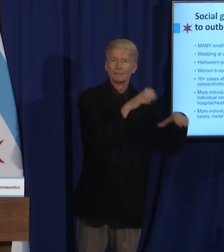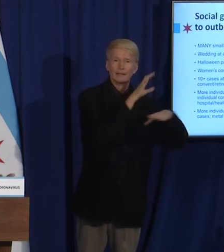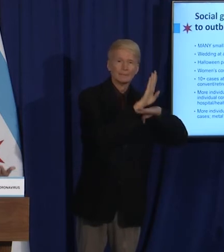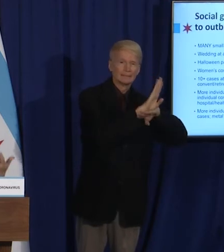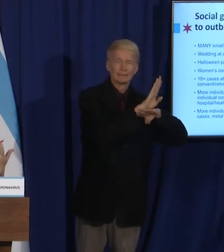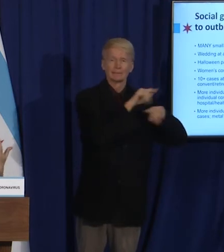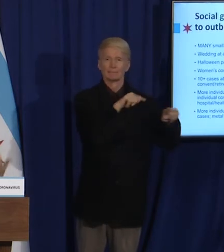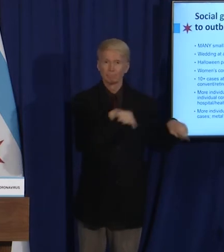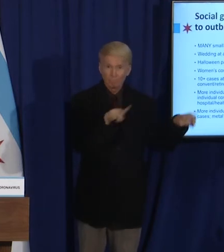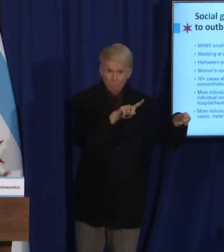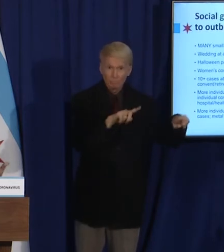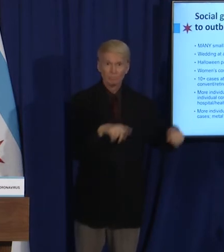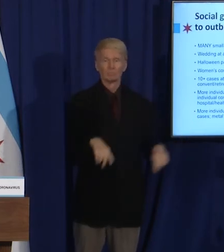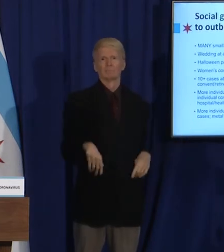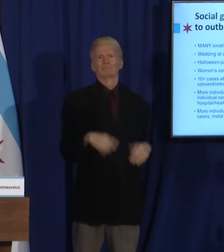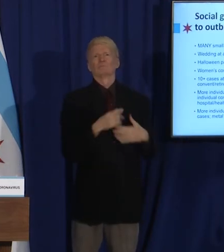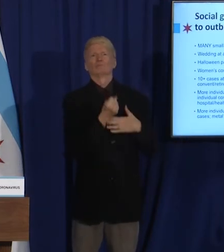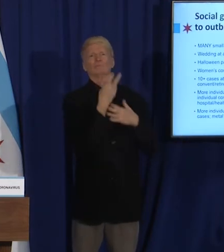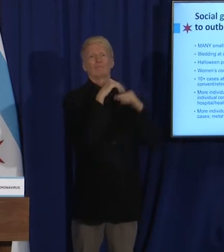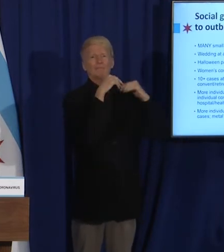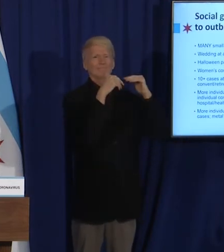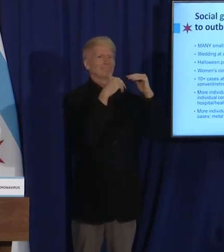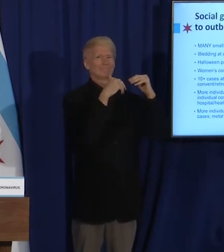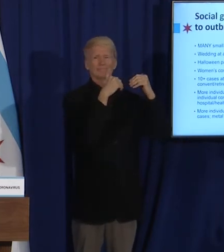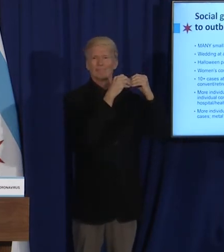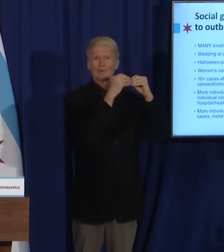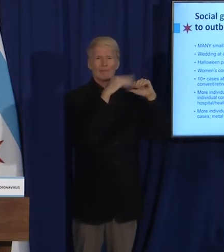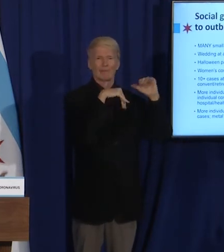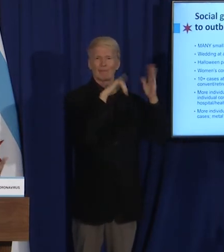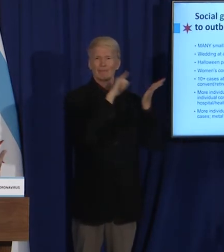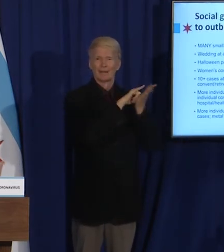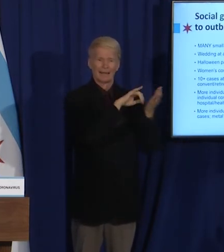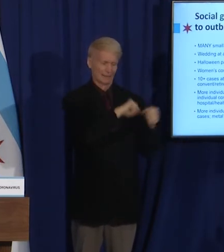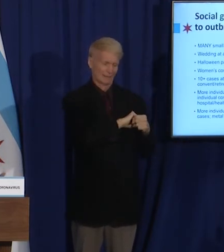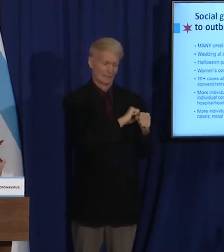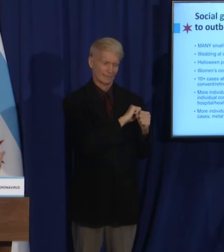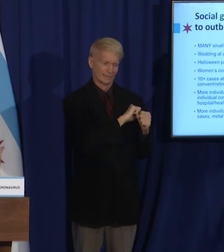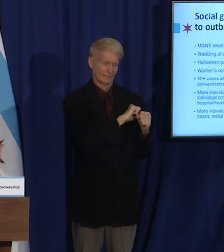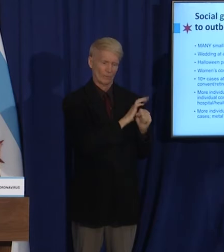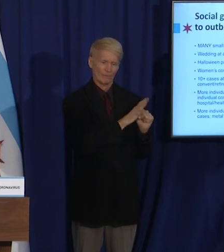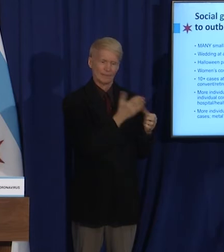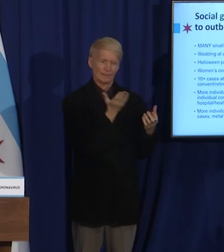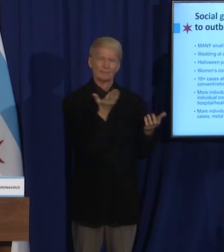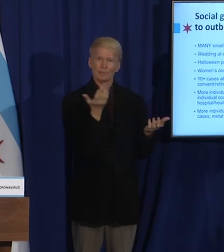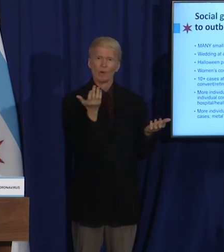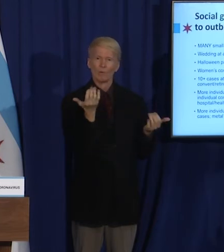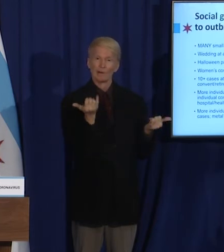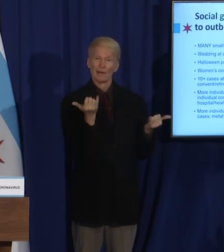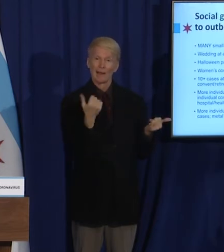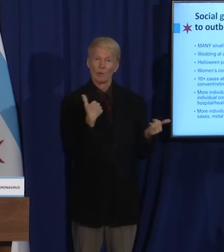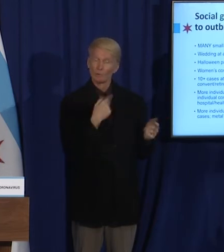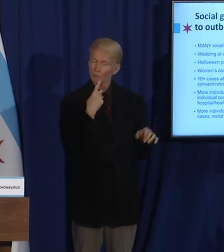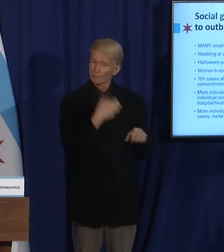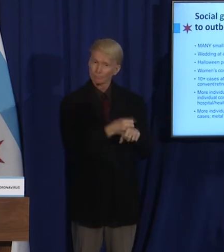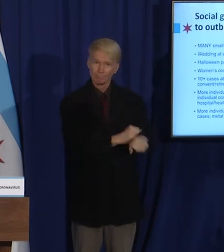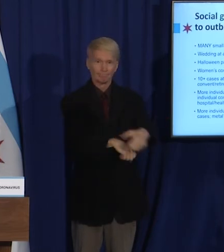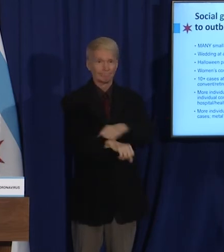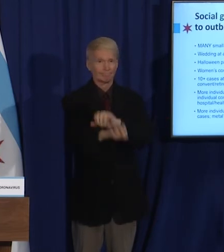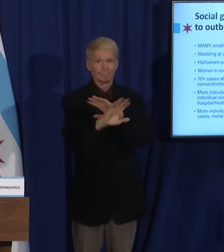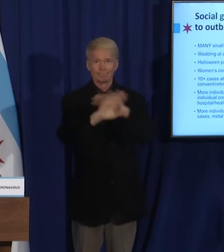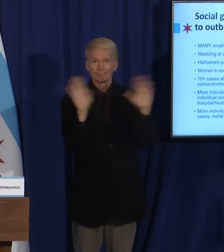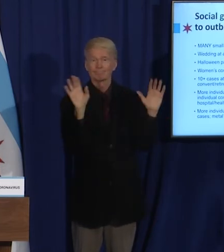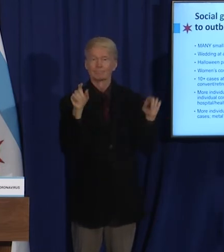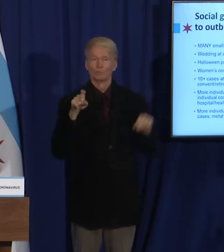point is that COVID is widespread here in Chicago, and we need you to double down on the things that you know